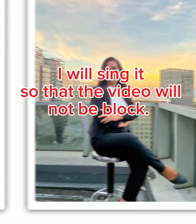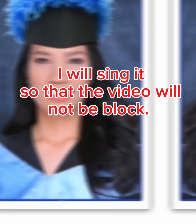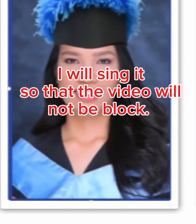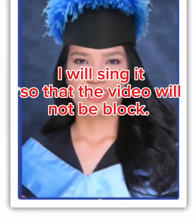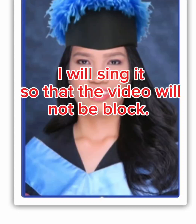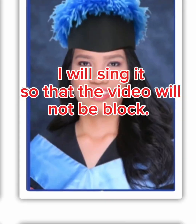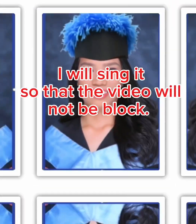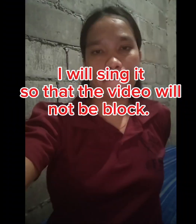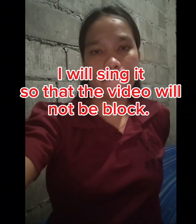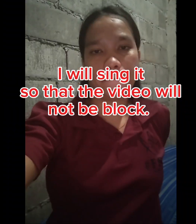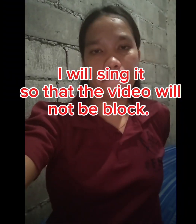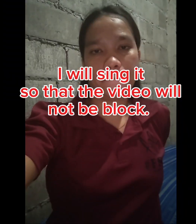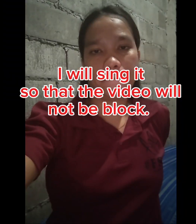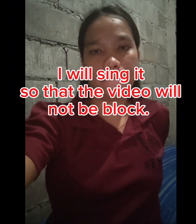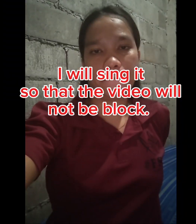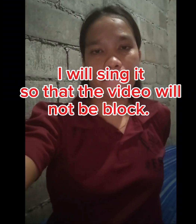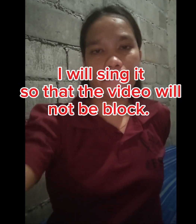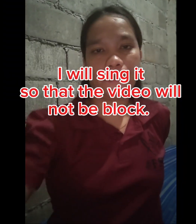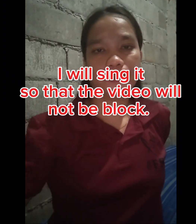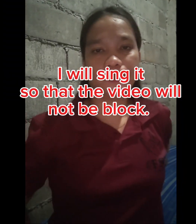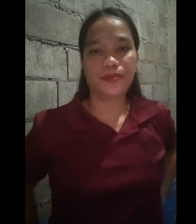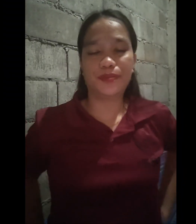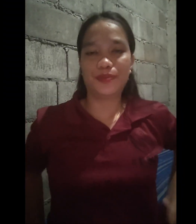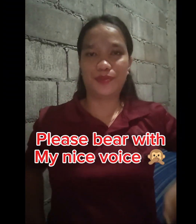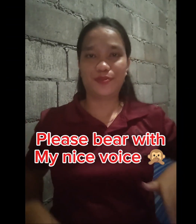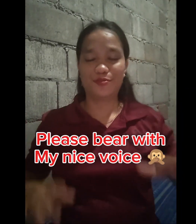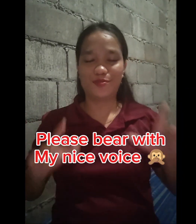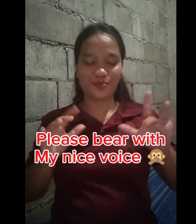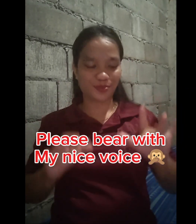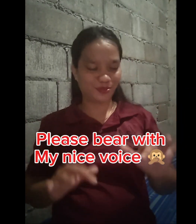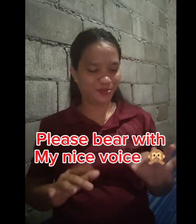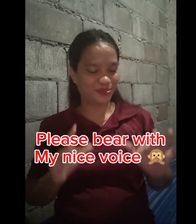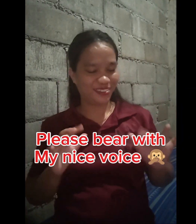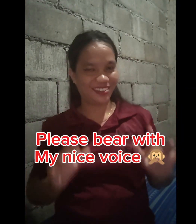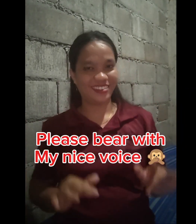ka ng kapila kay para di siya mablock. So, please bear with me ha, sa akong talent sa pagkanta.